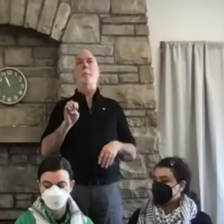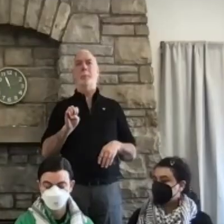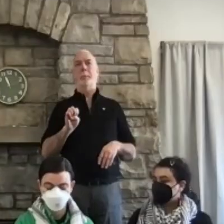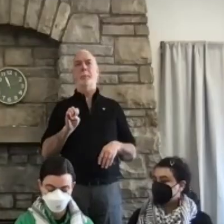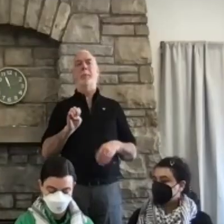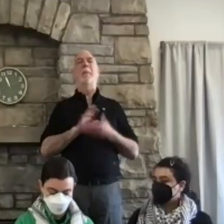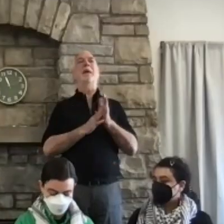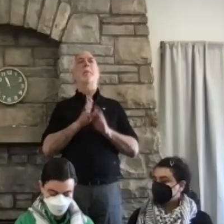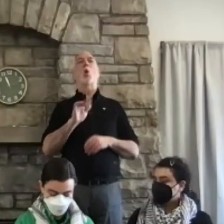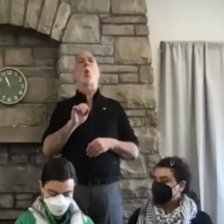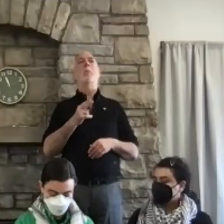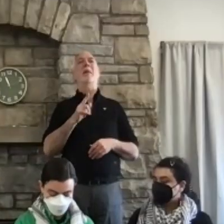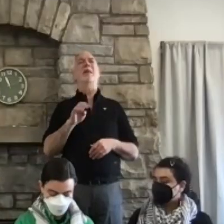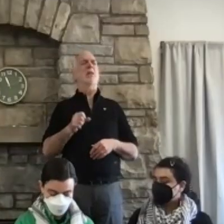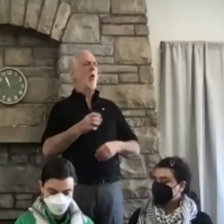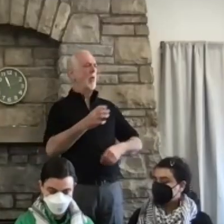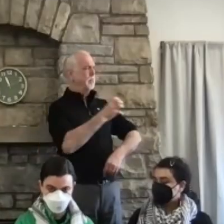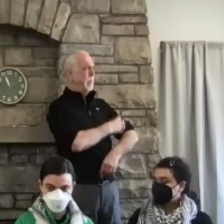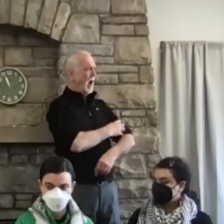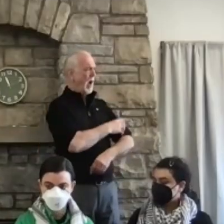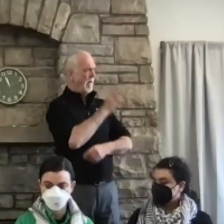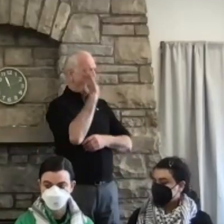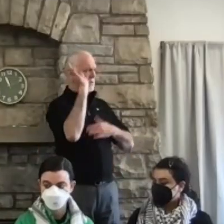Powerful testimony. Thank you for that.